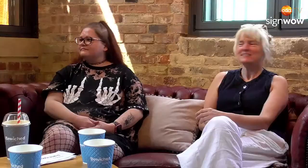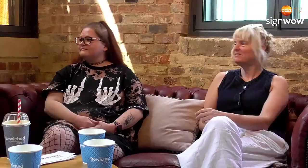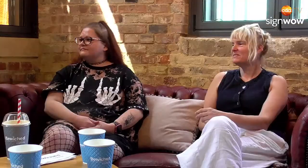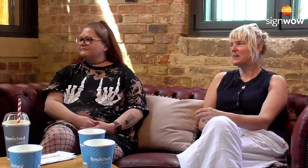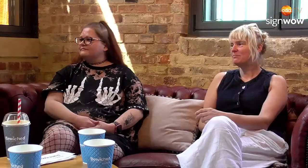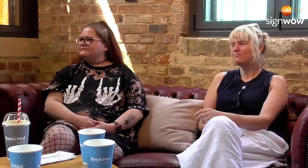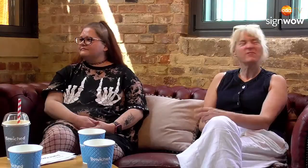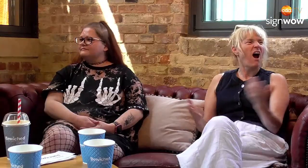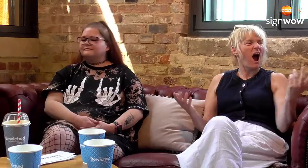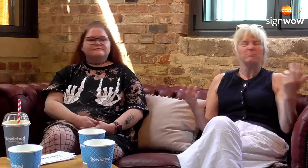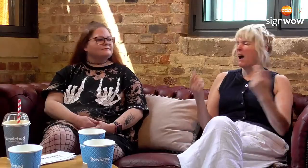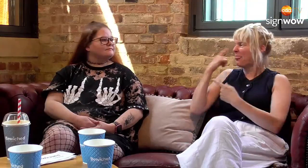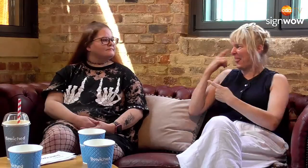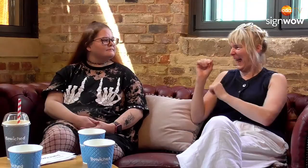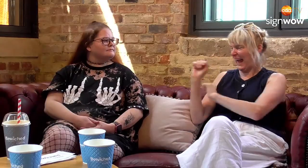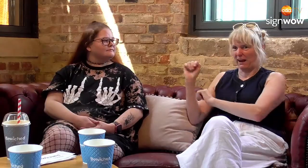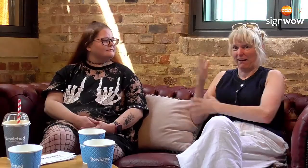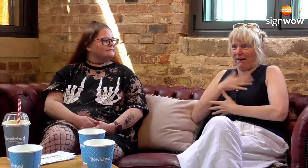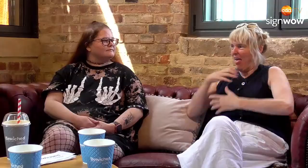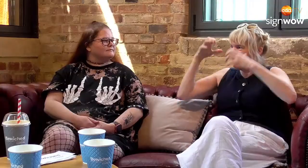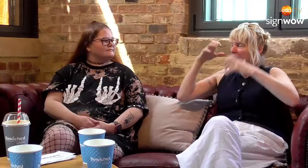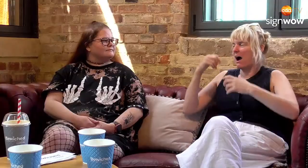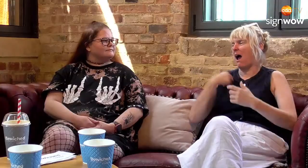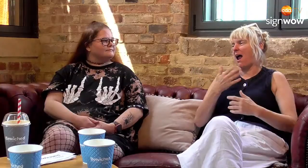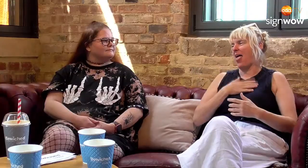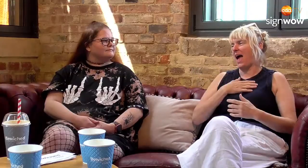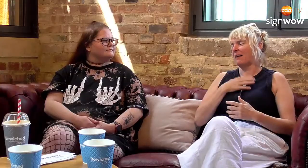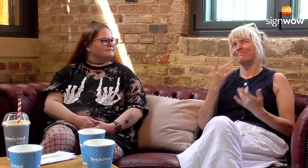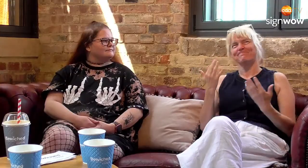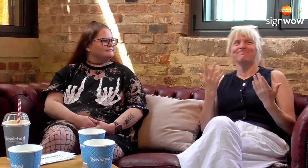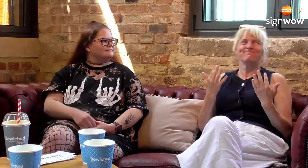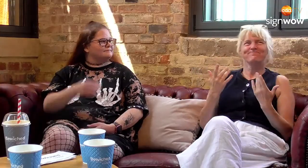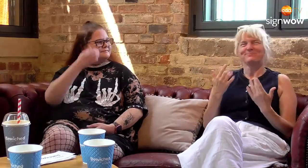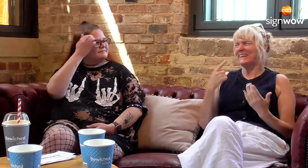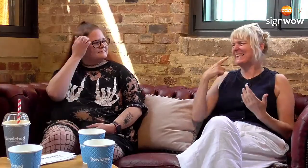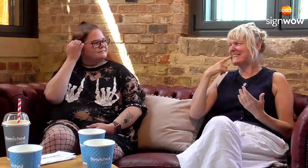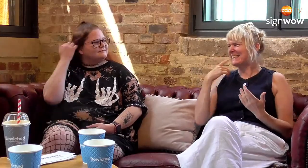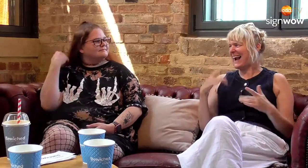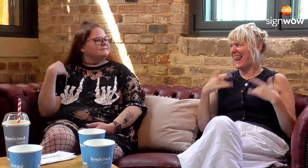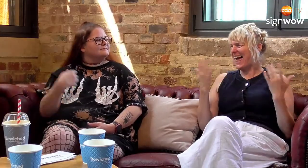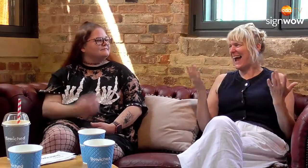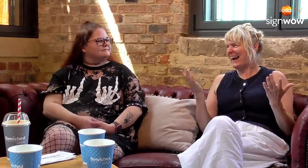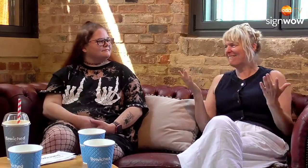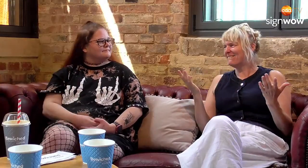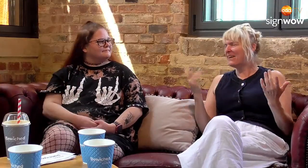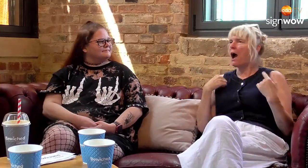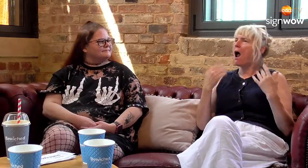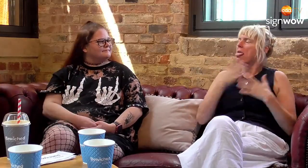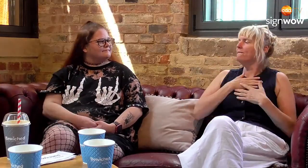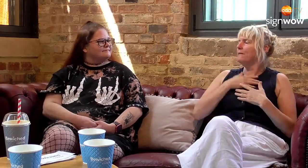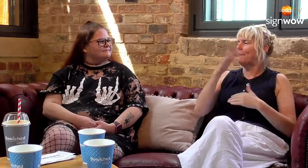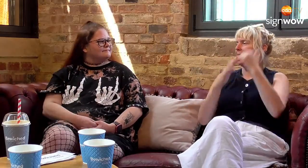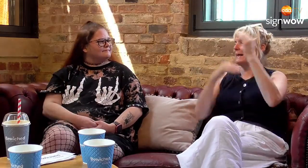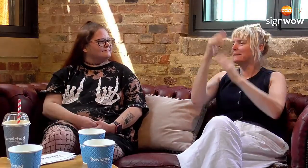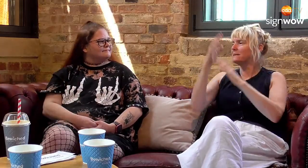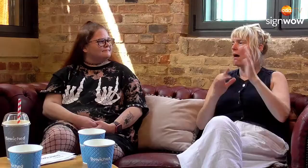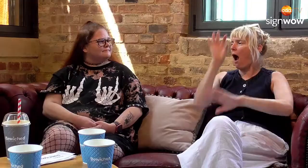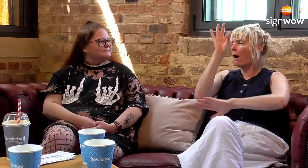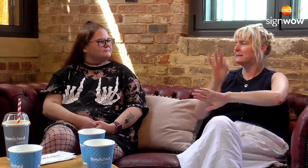So what's your best kept secret place? I think I'm like Georgia, maybe he's interested in horror. I'm more into the easy life,